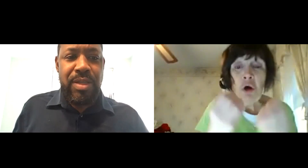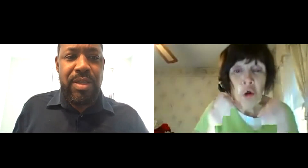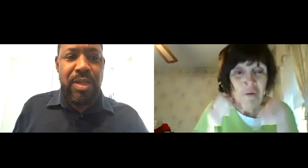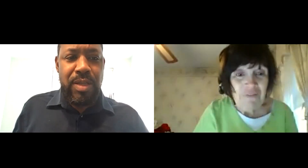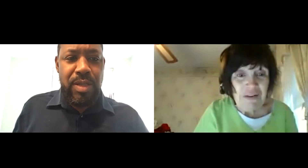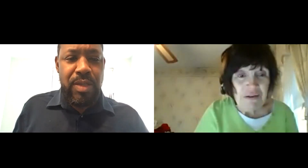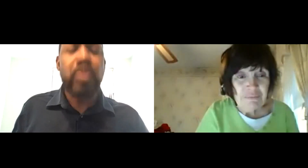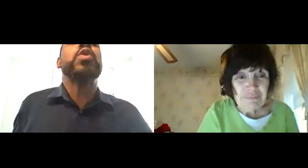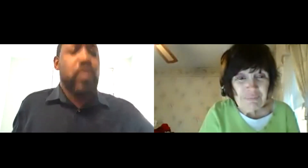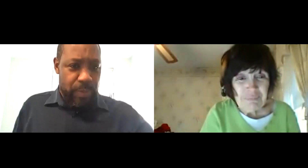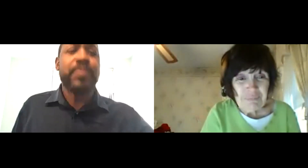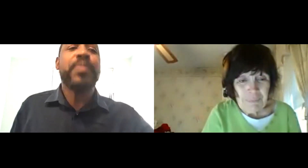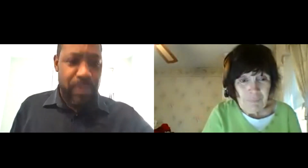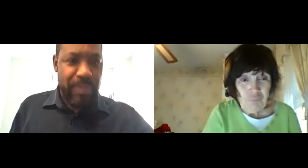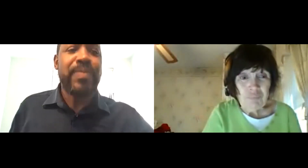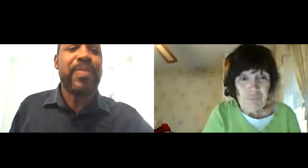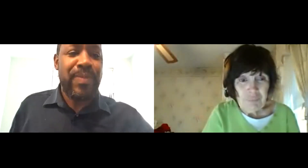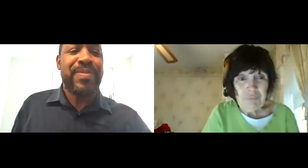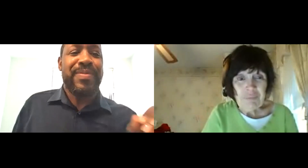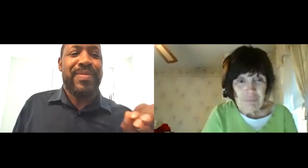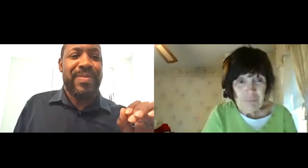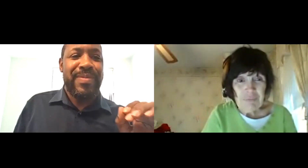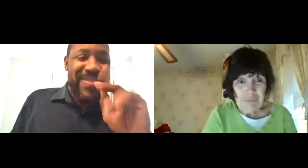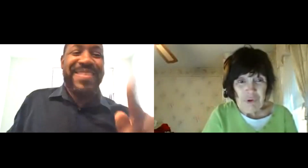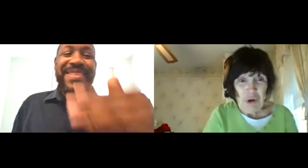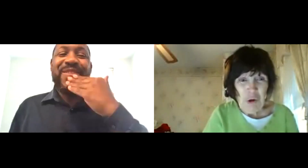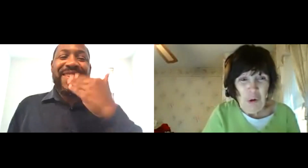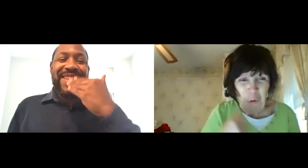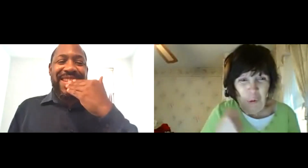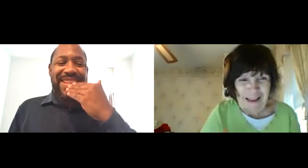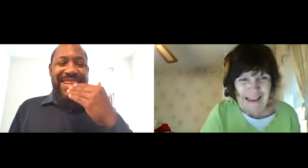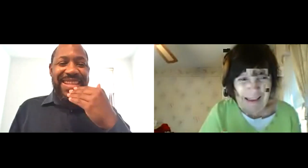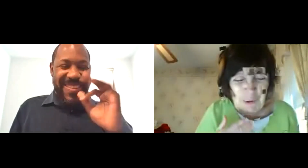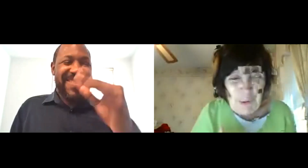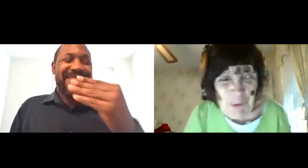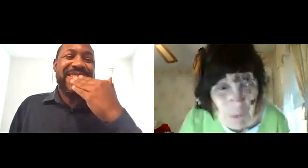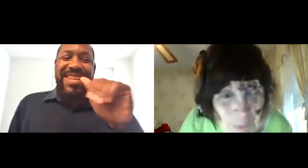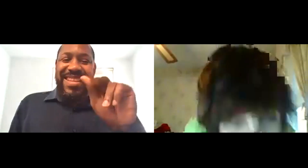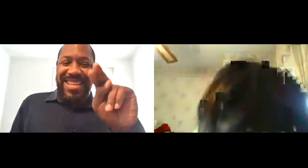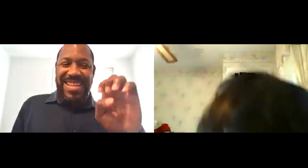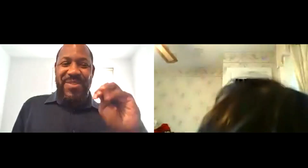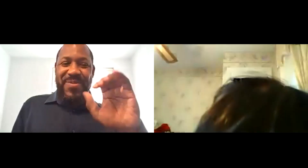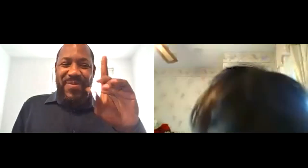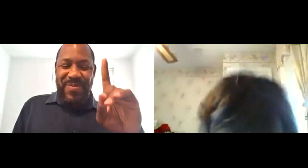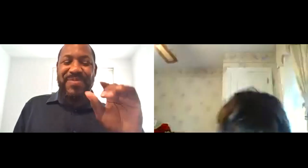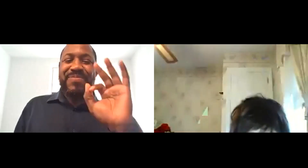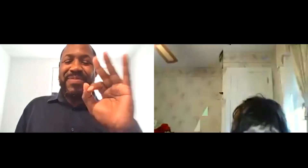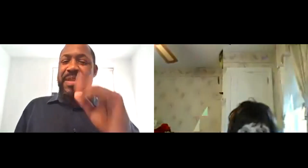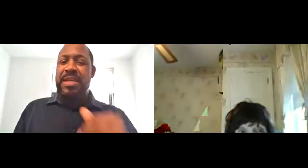Yeah, I work at the state courts as a librarian, as I said earlier. Okay, Anne, thank you very much. Nice to meet you, Anne.